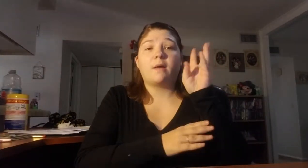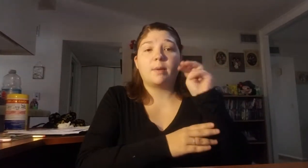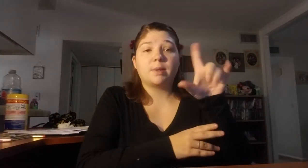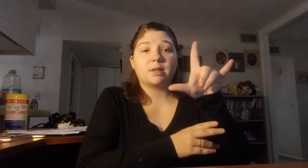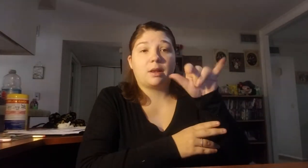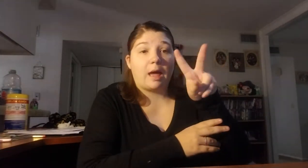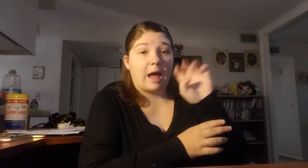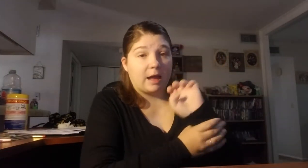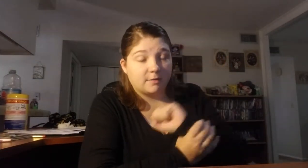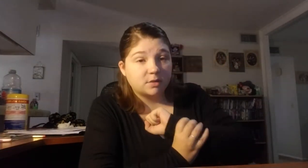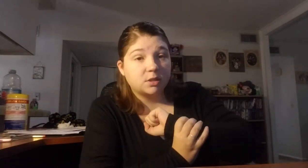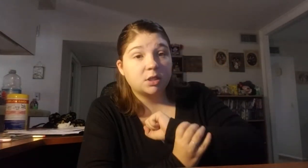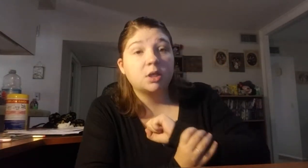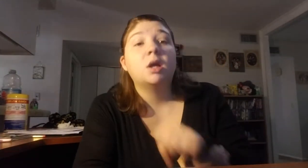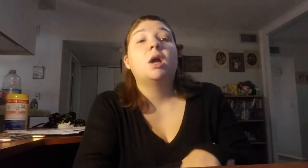them is live.